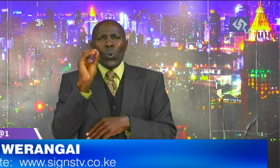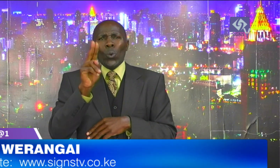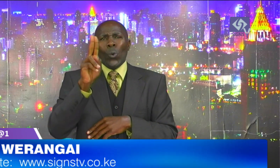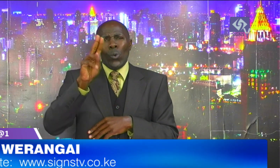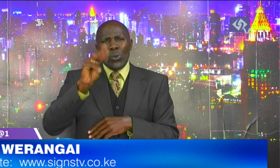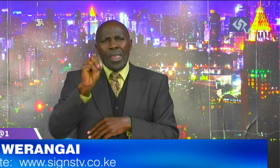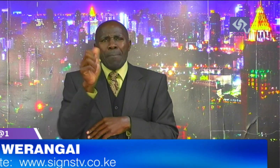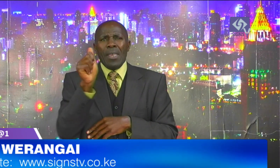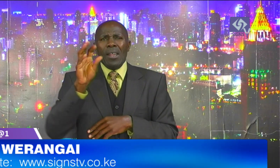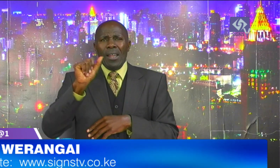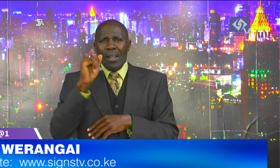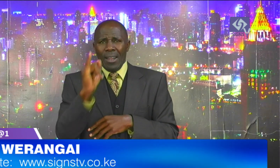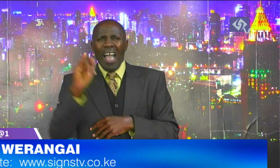Azali Ousmane,